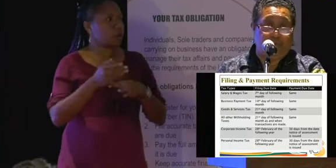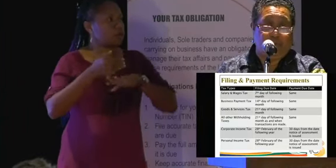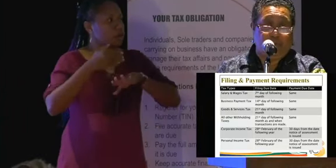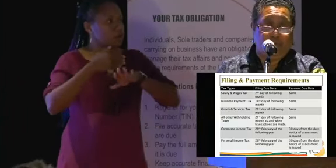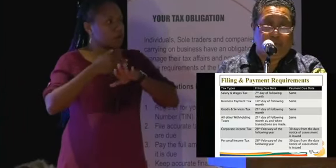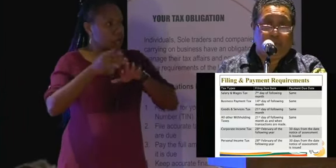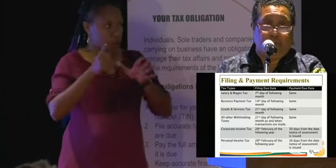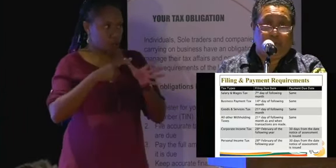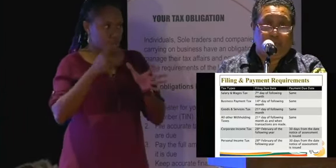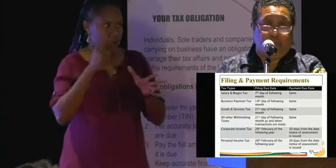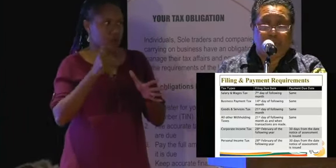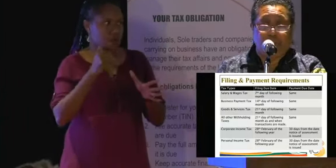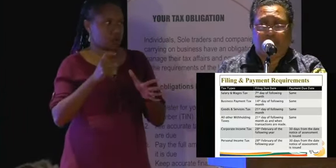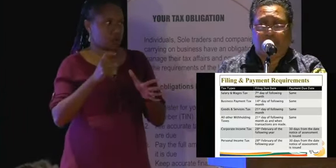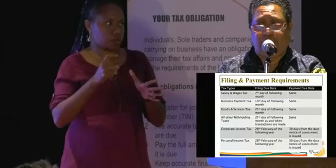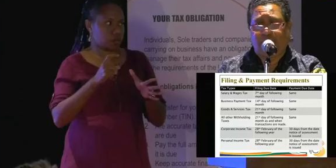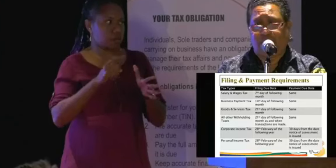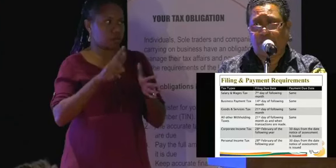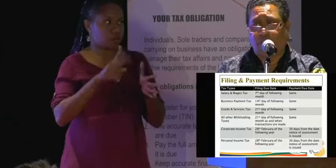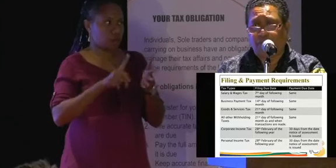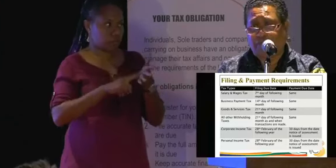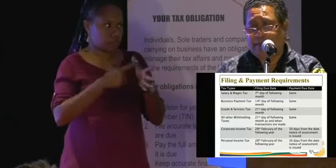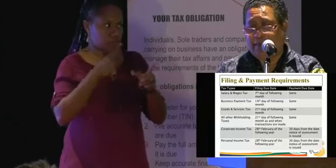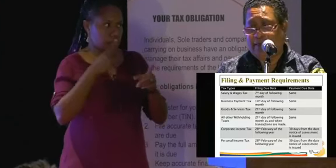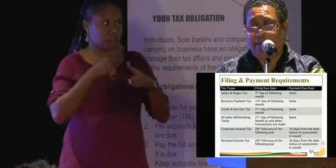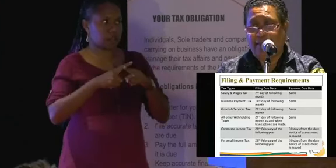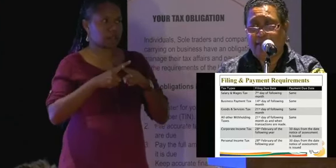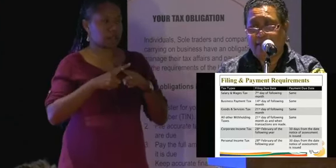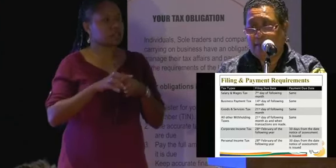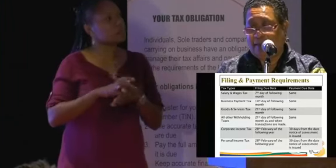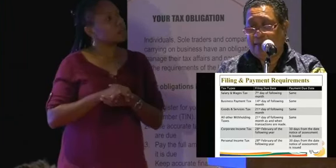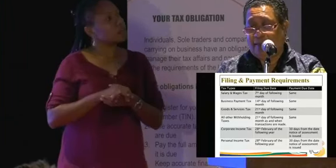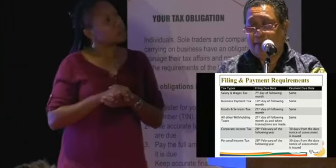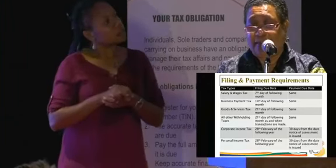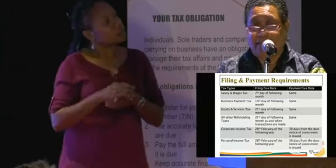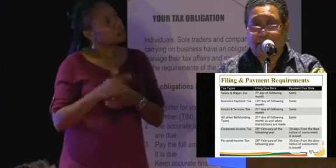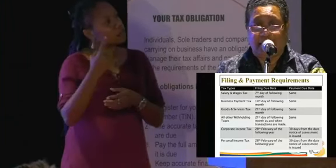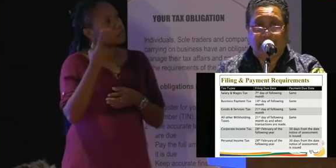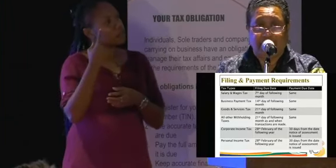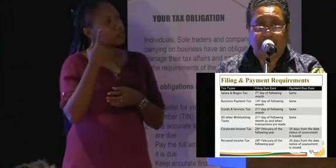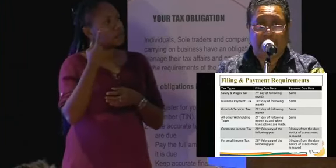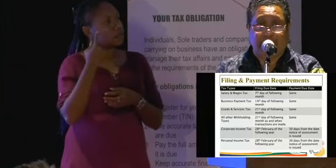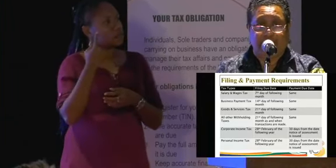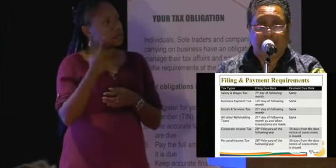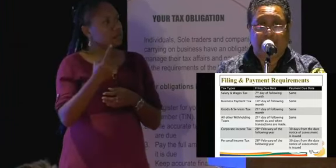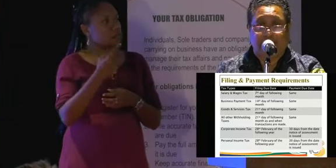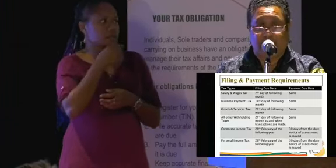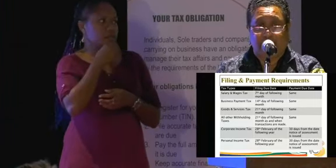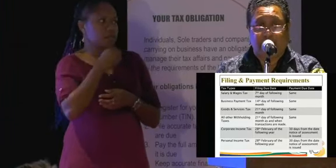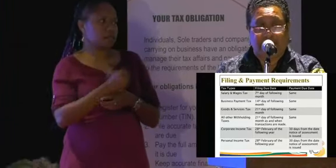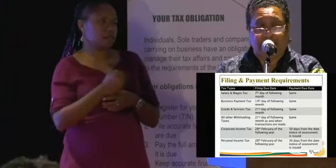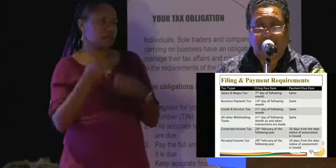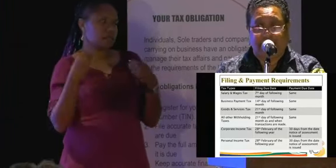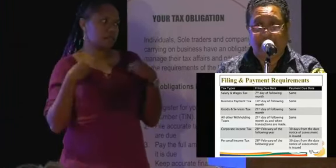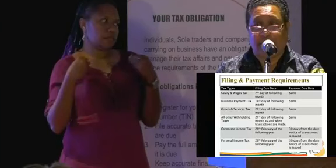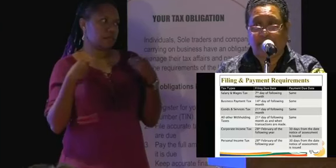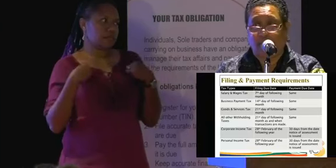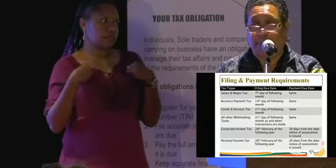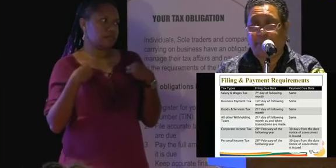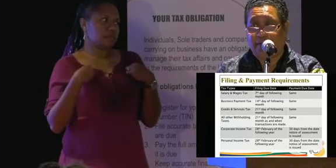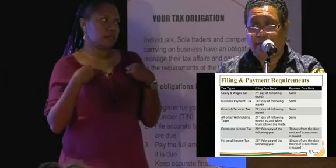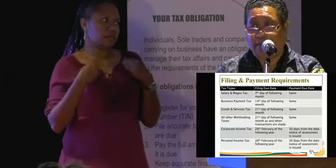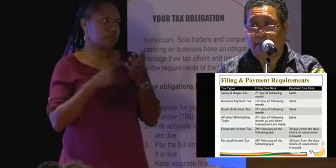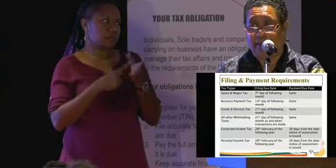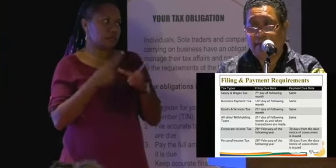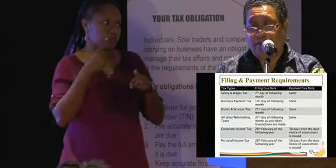for. Okay, so for a sole trader, the tax accounts, the core tax accounts that